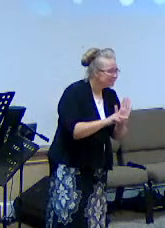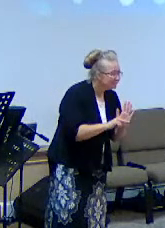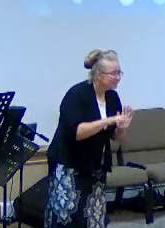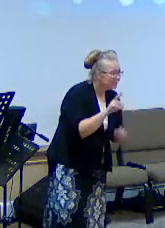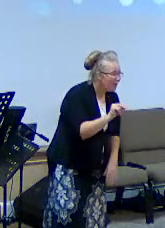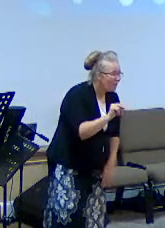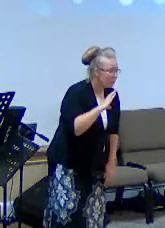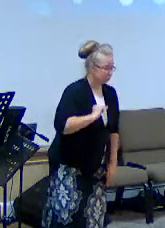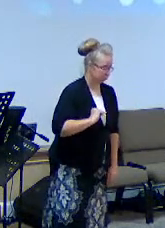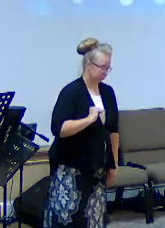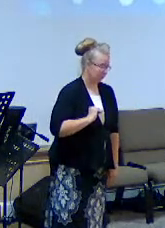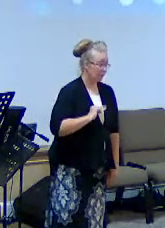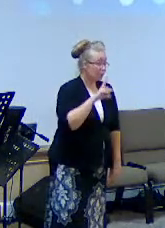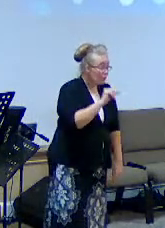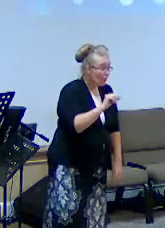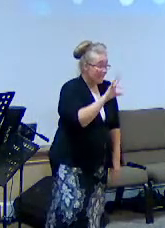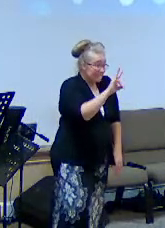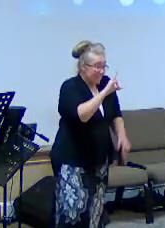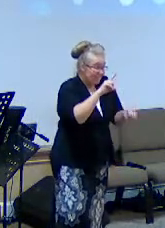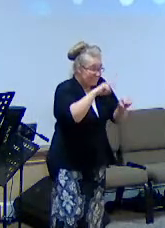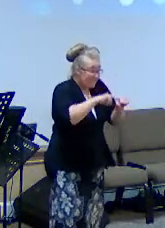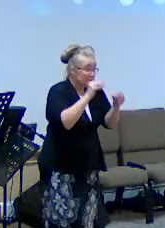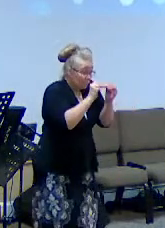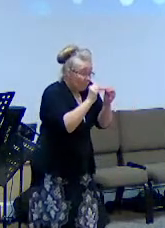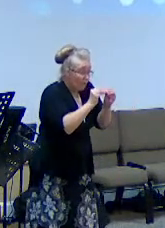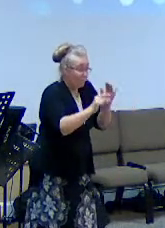You got to speak 7 times over that.